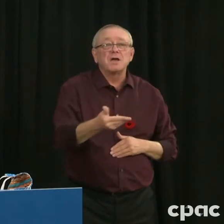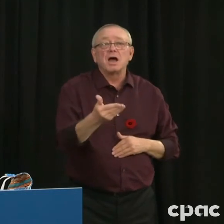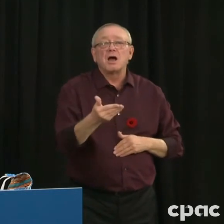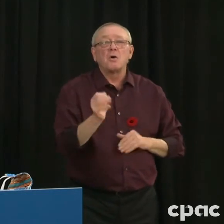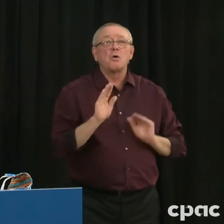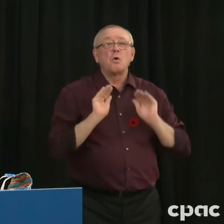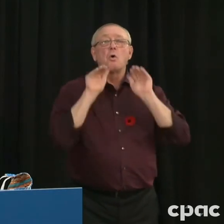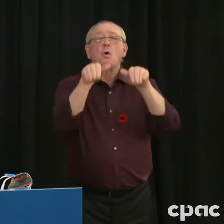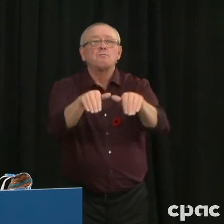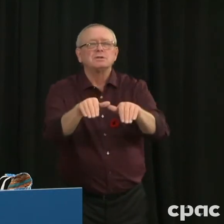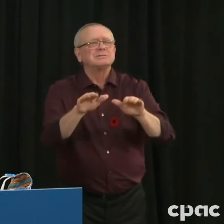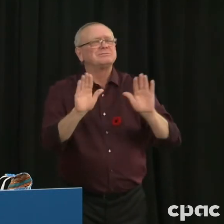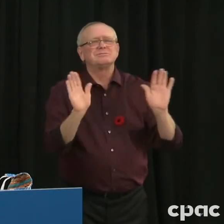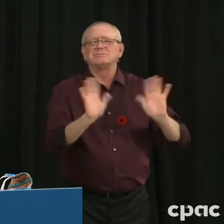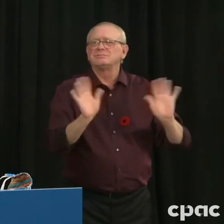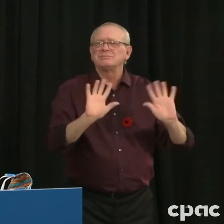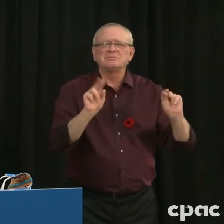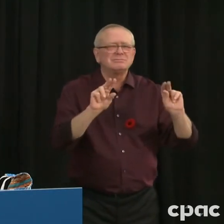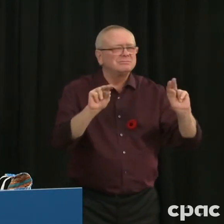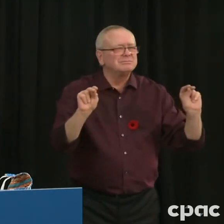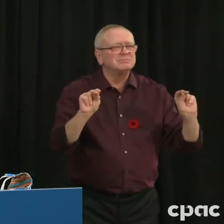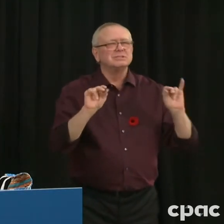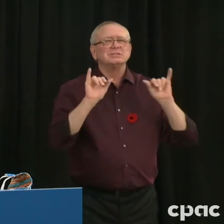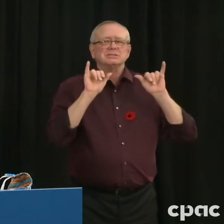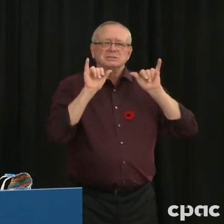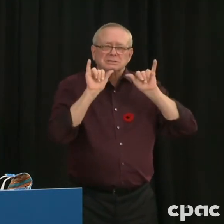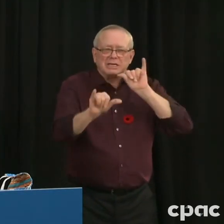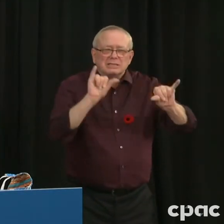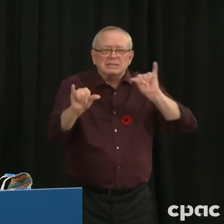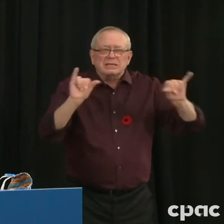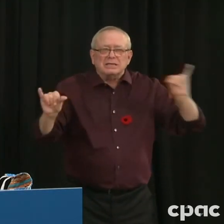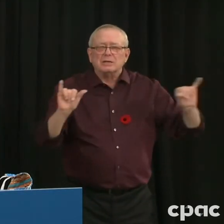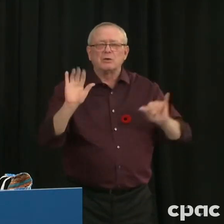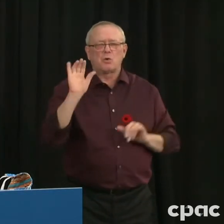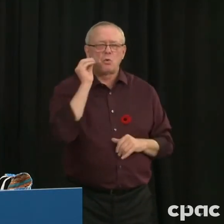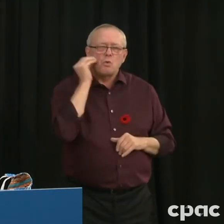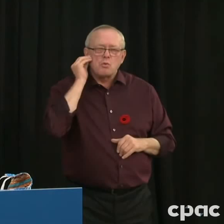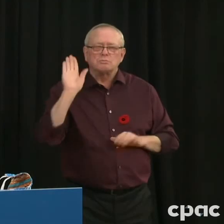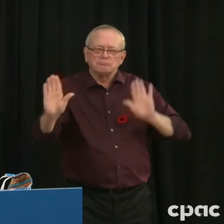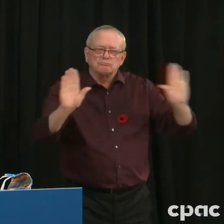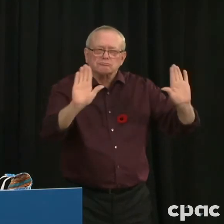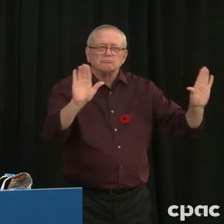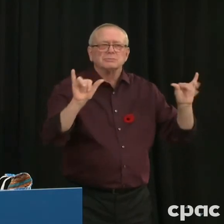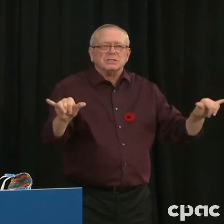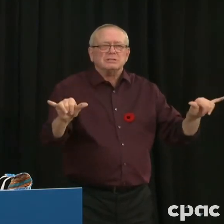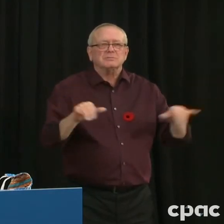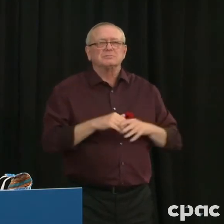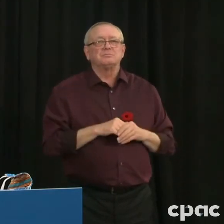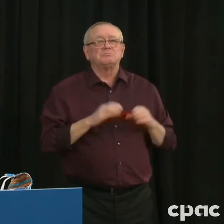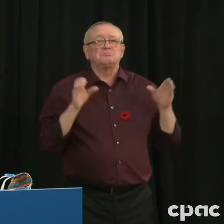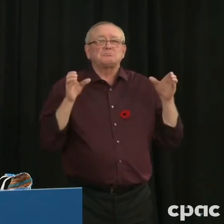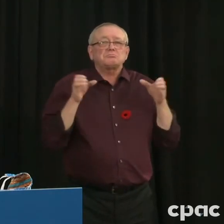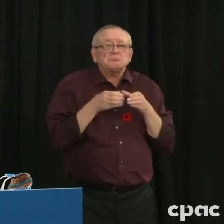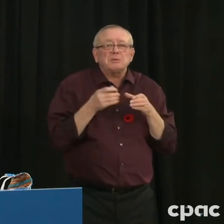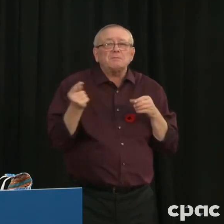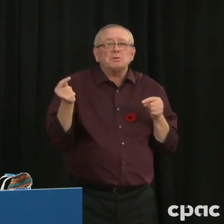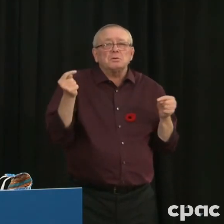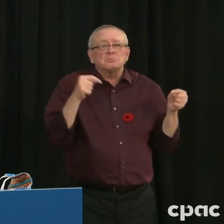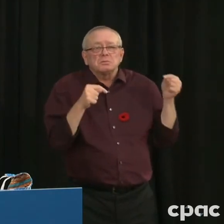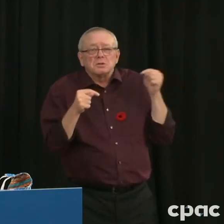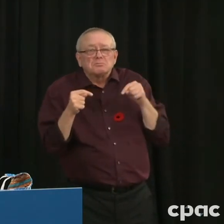as small as possible and no more than 15 in total when in any area of the province on enhanced